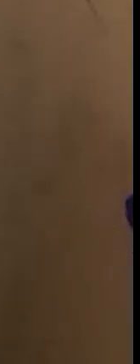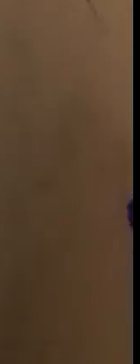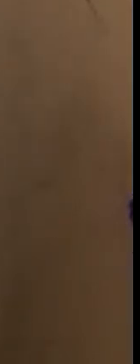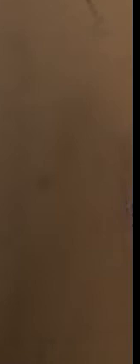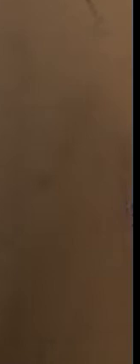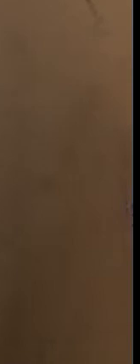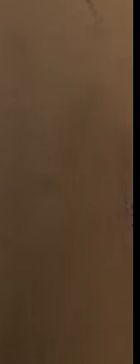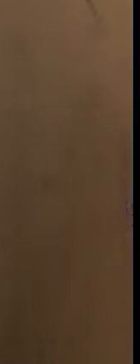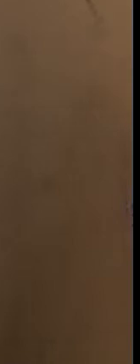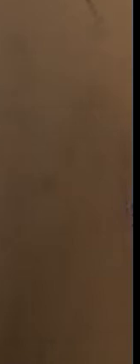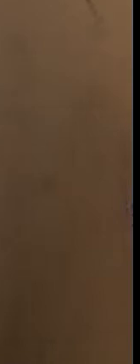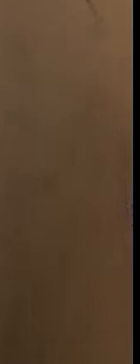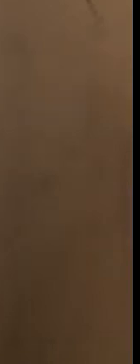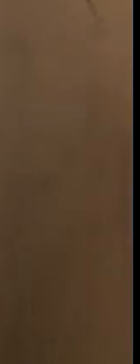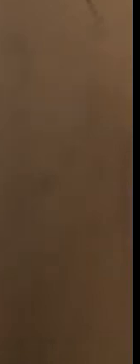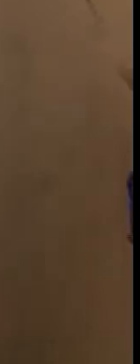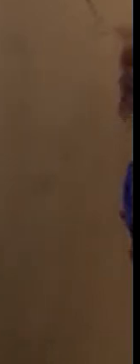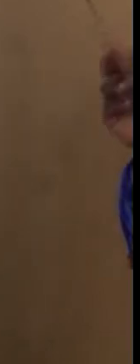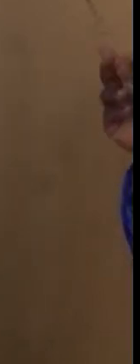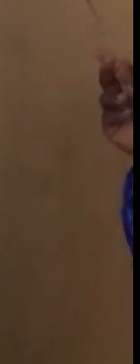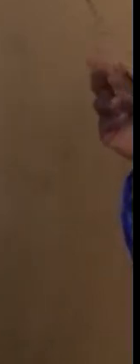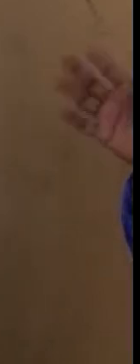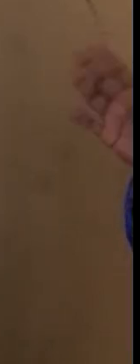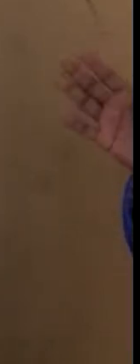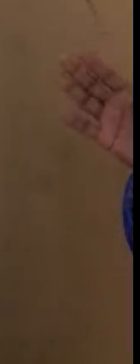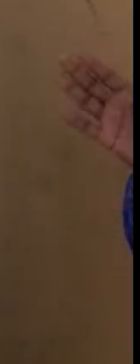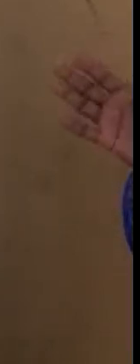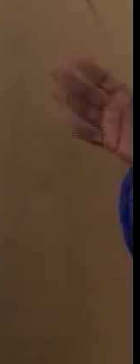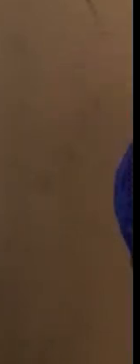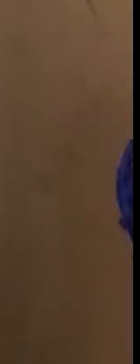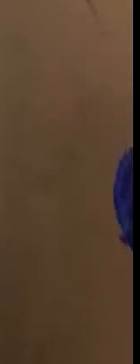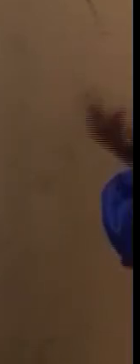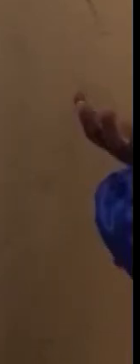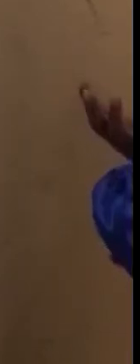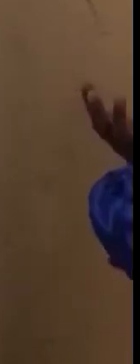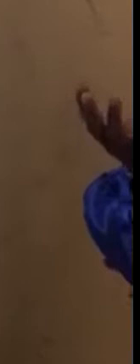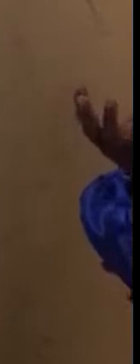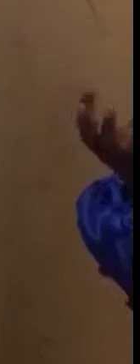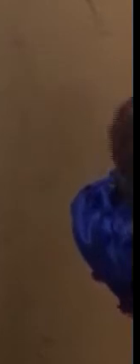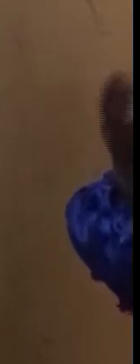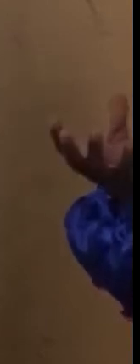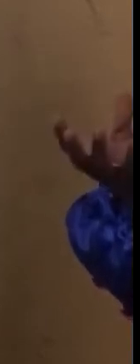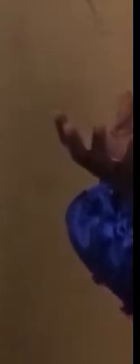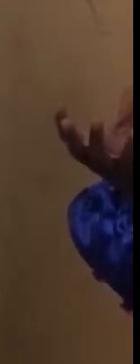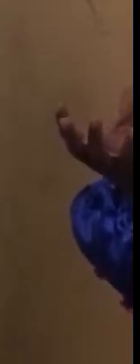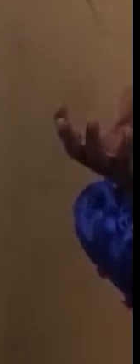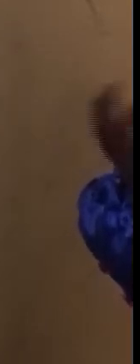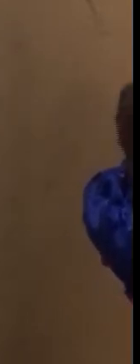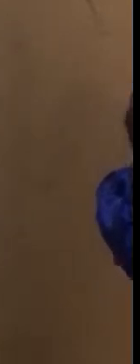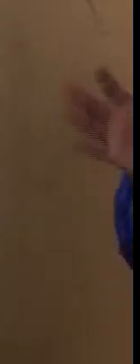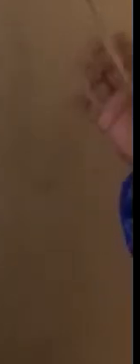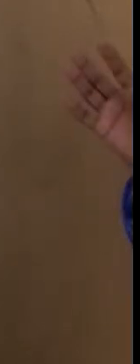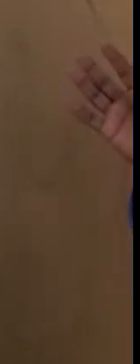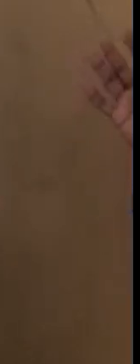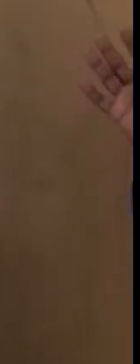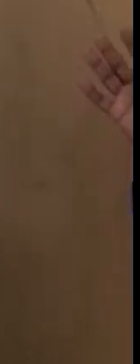we said sandy soil is not suitable. But here, you can also use loose soils, example like the sandy soil. They